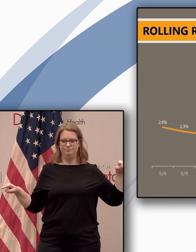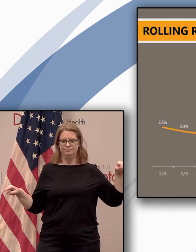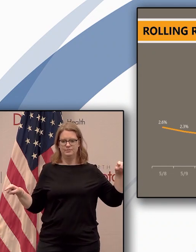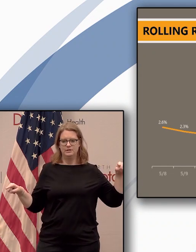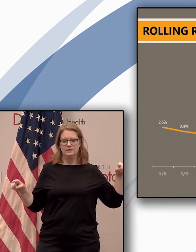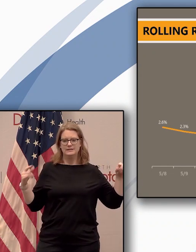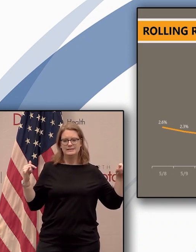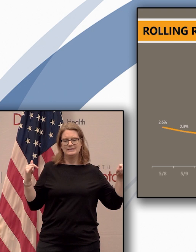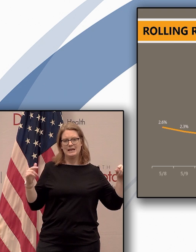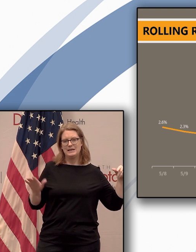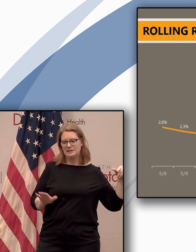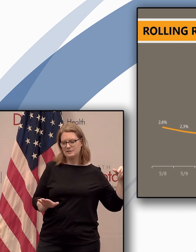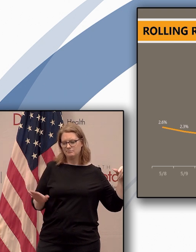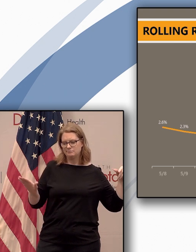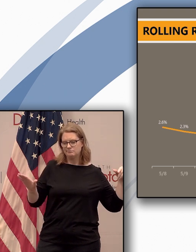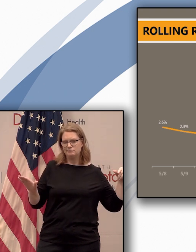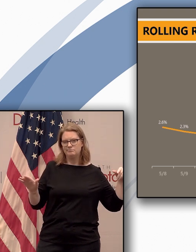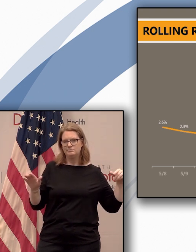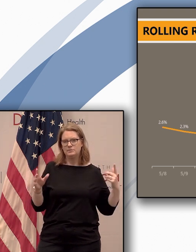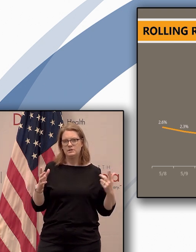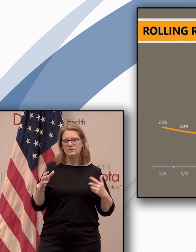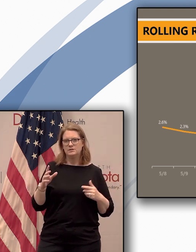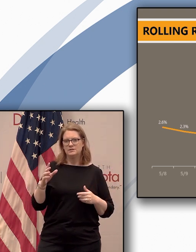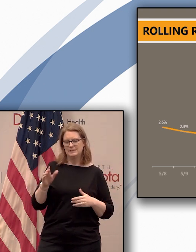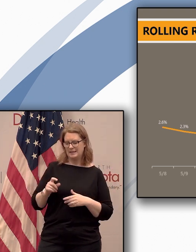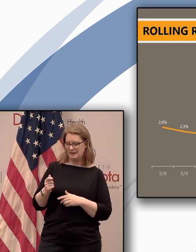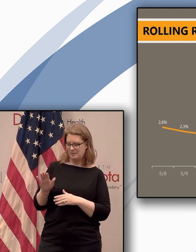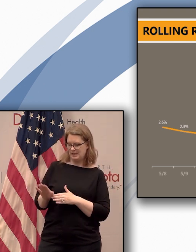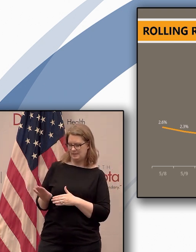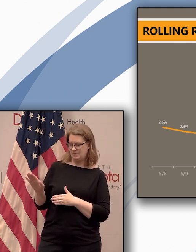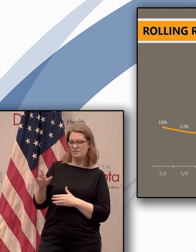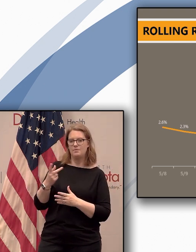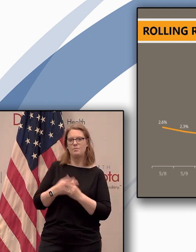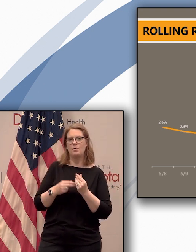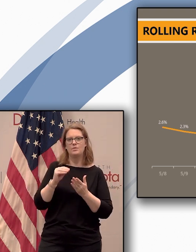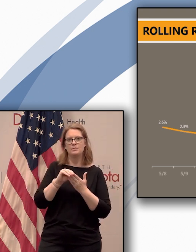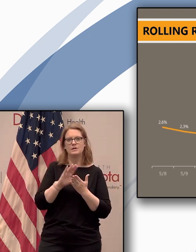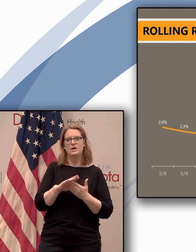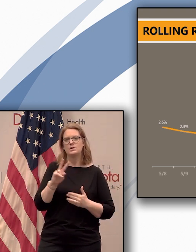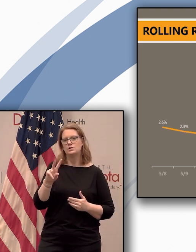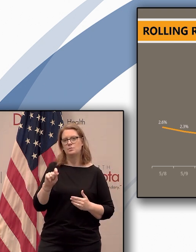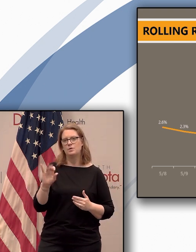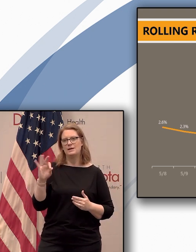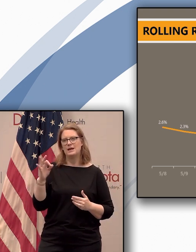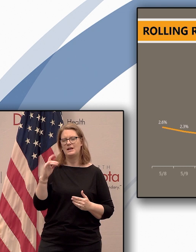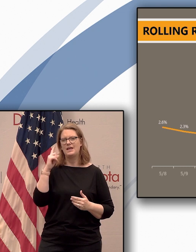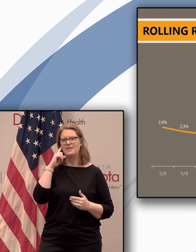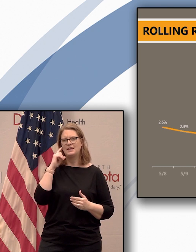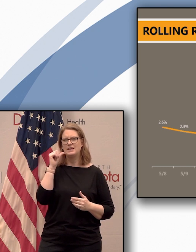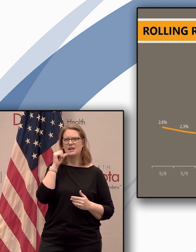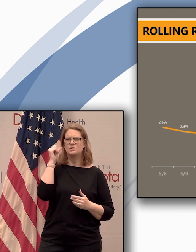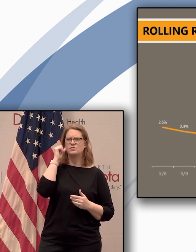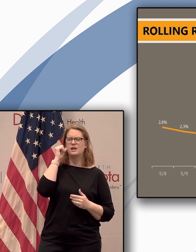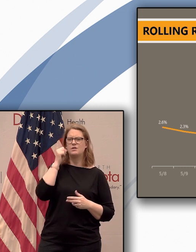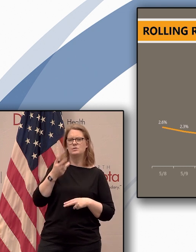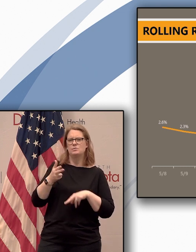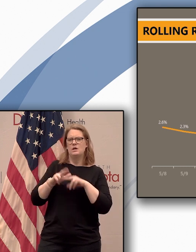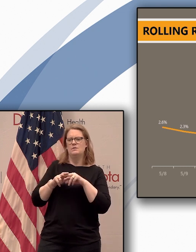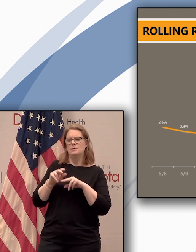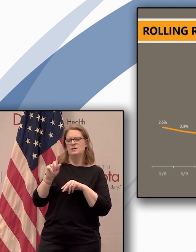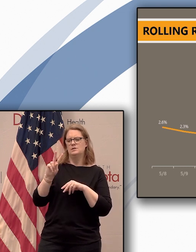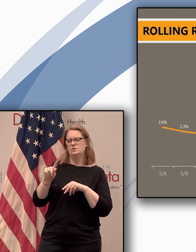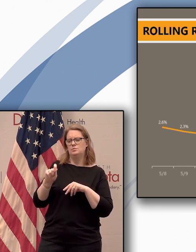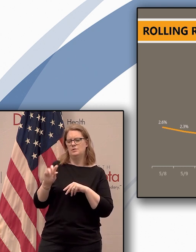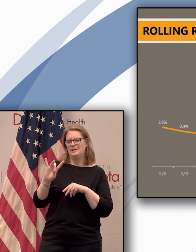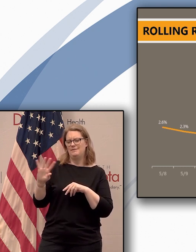is slightly above of yesterday. They're both listed there as 2.9, but I think yesterday was a round up from 2.85,